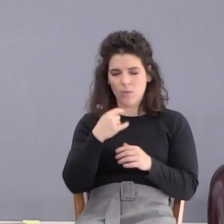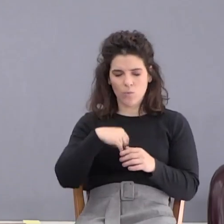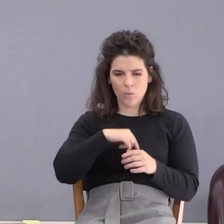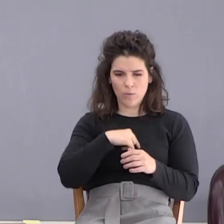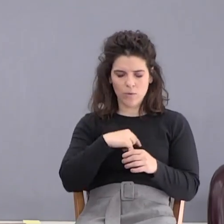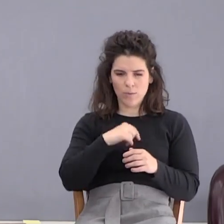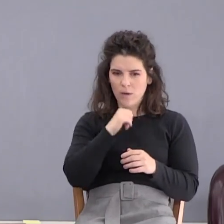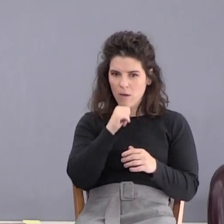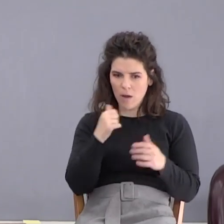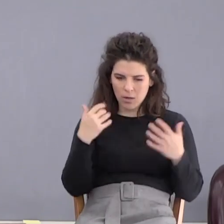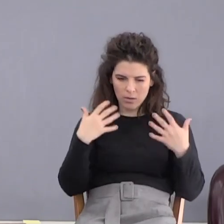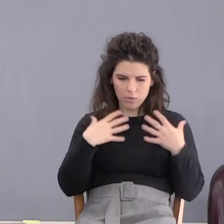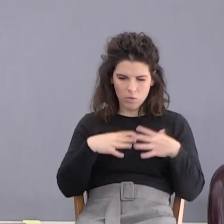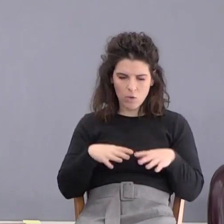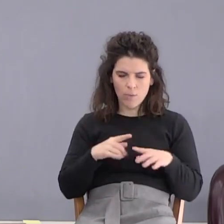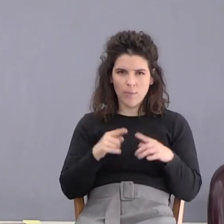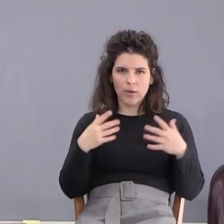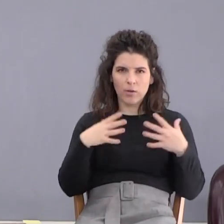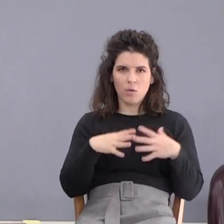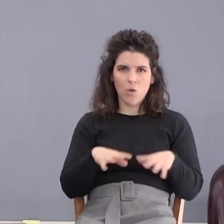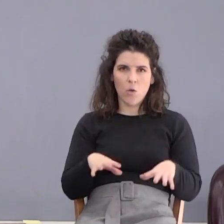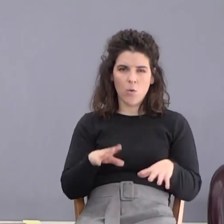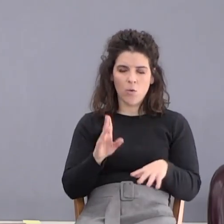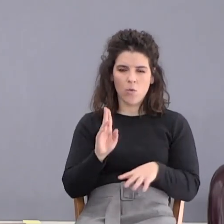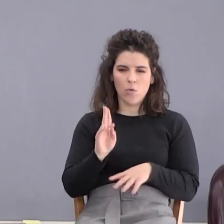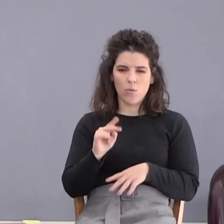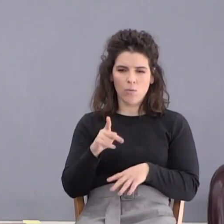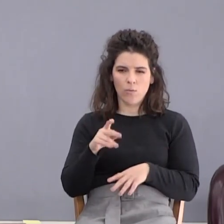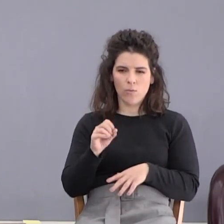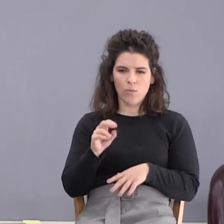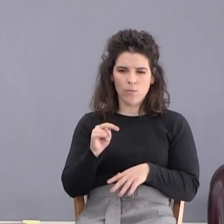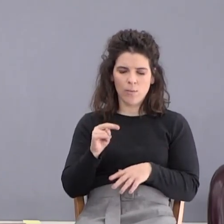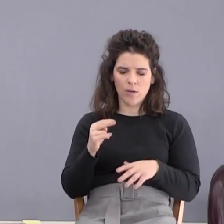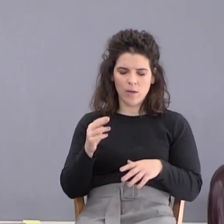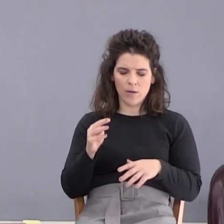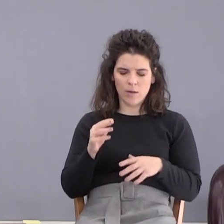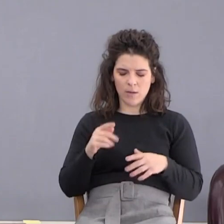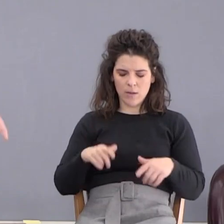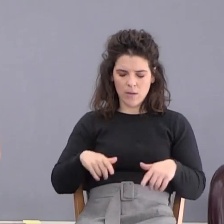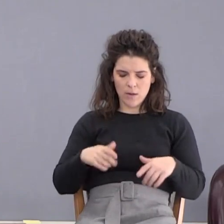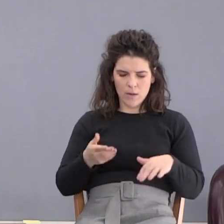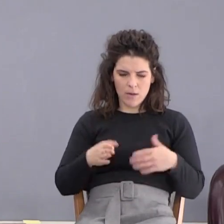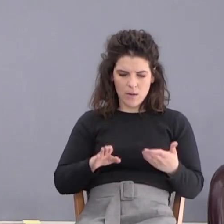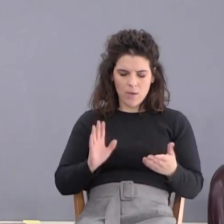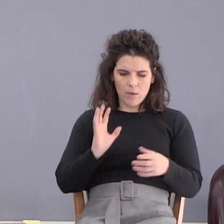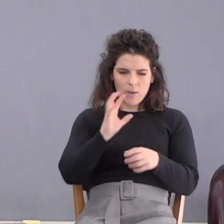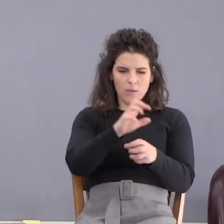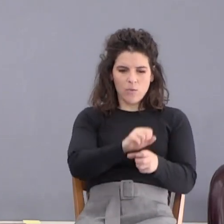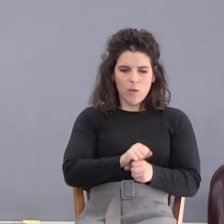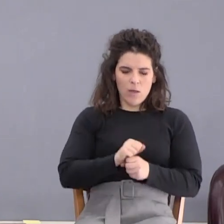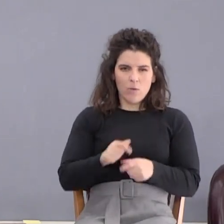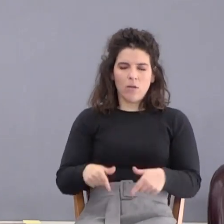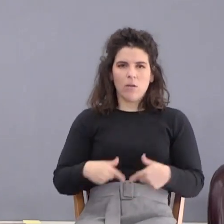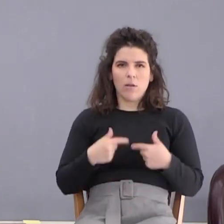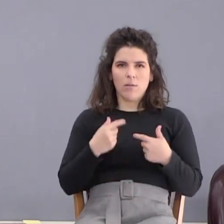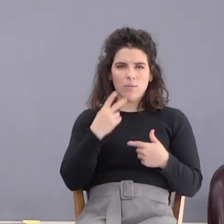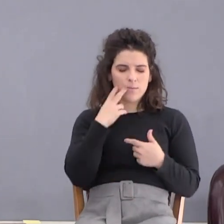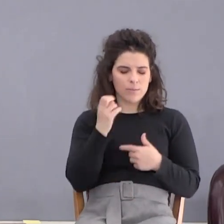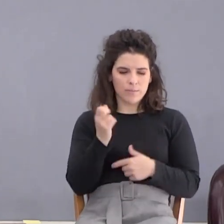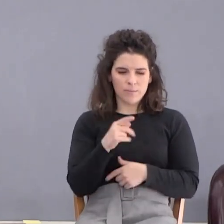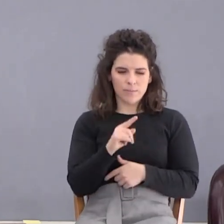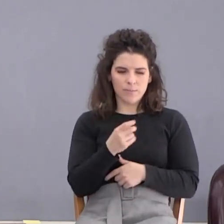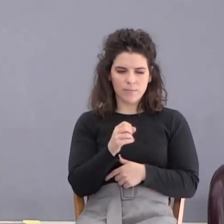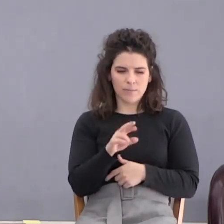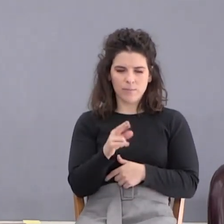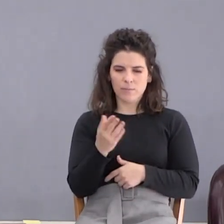be unclothed, but clothed upon, that mortality might be swallowed up in life." We'll see. Back in 1 Corinthians 15, Paul's